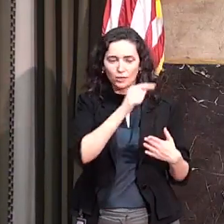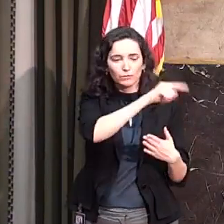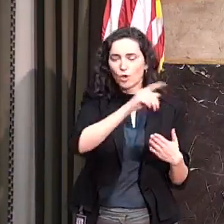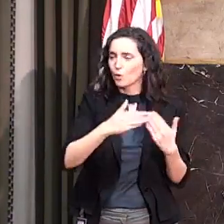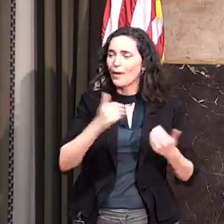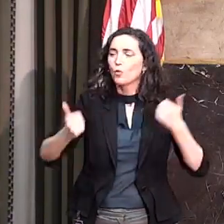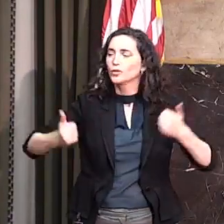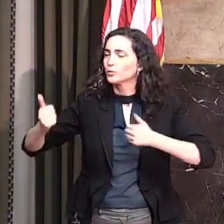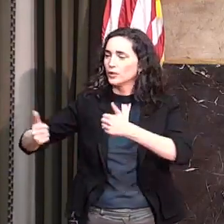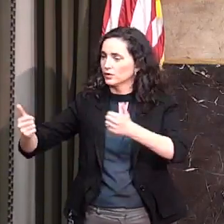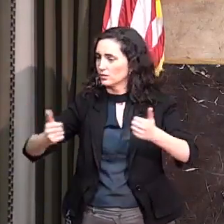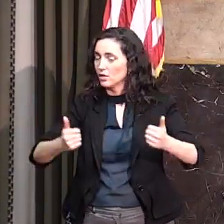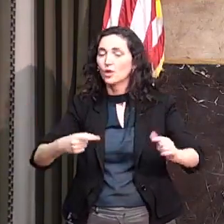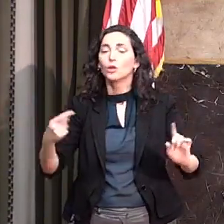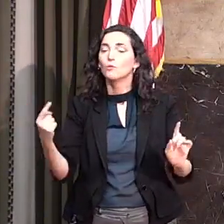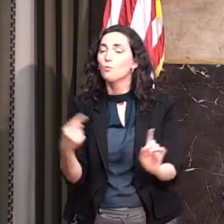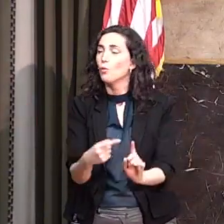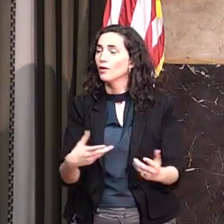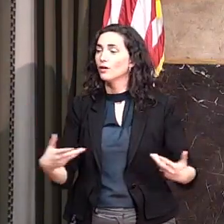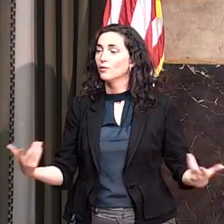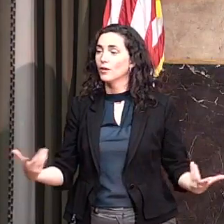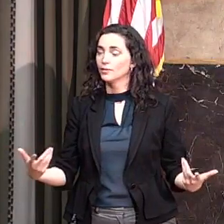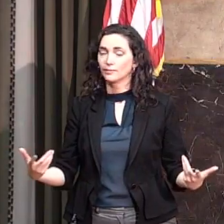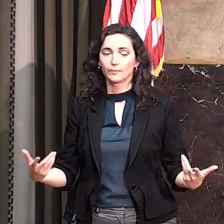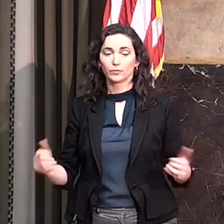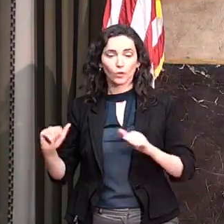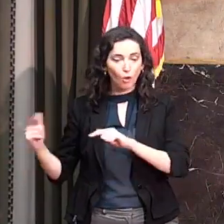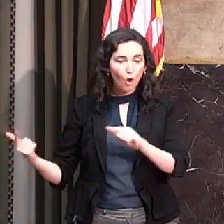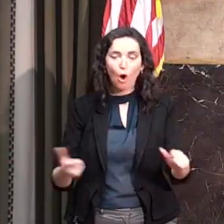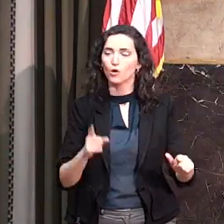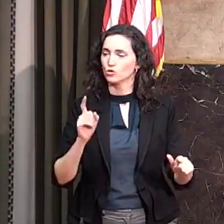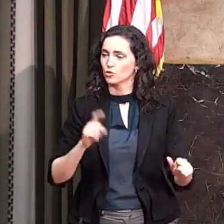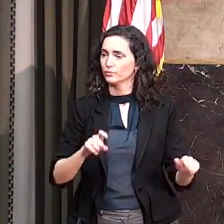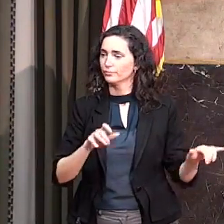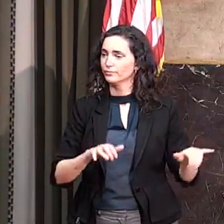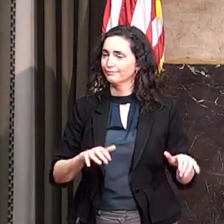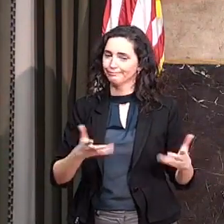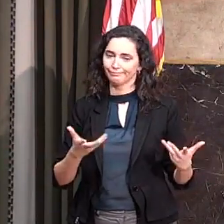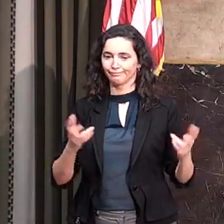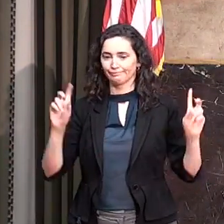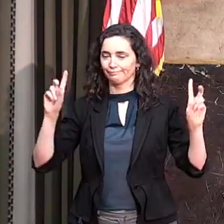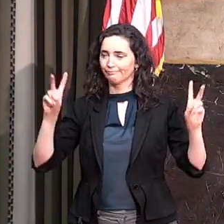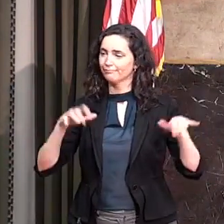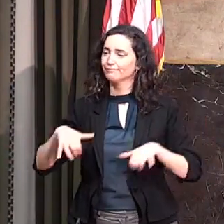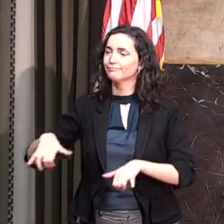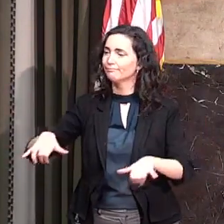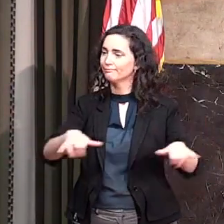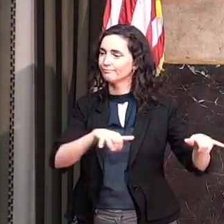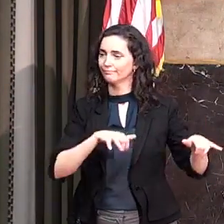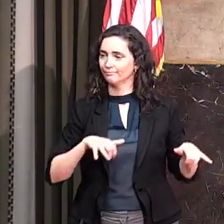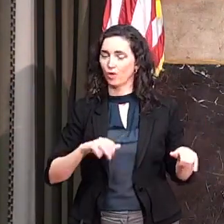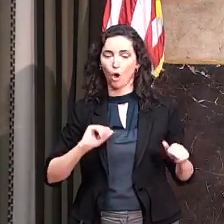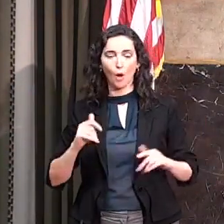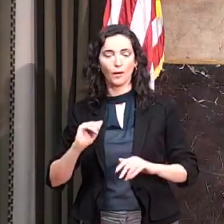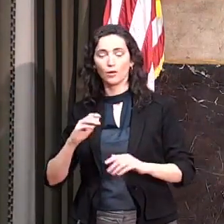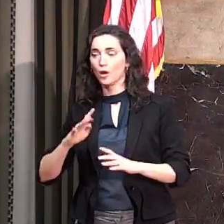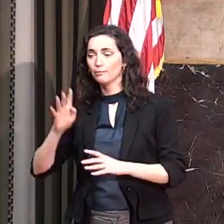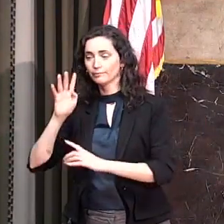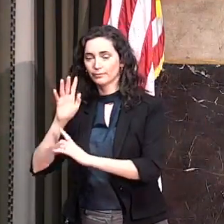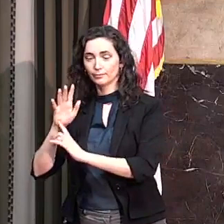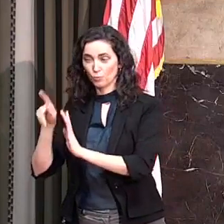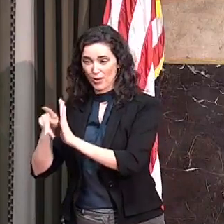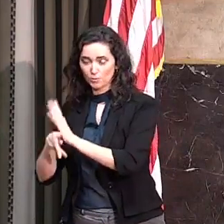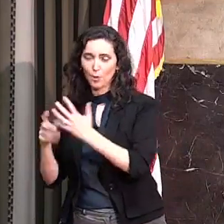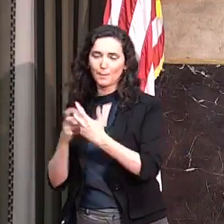principles would seem to me to apply to all of those maps. And, you know, for example, in the House and